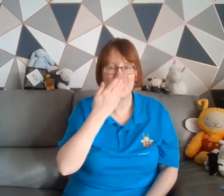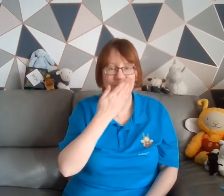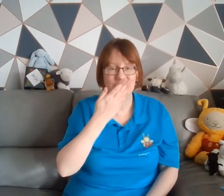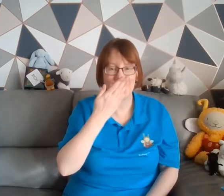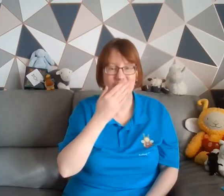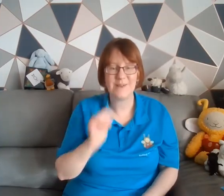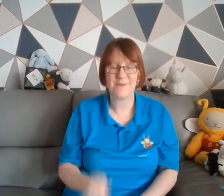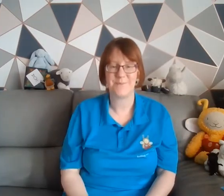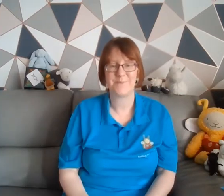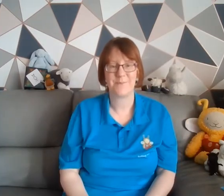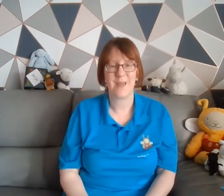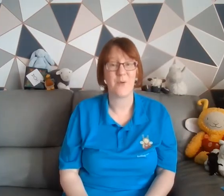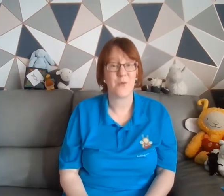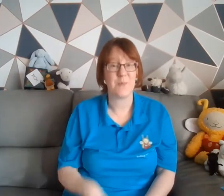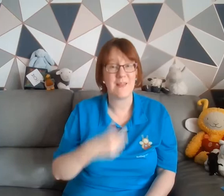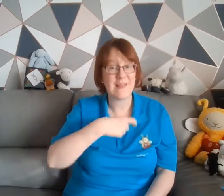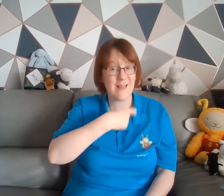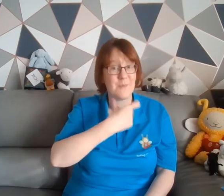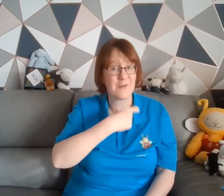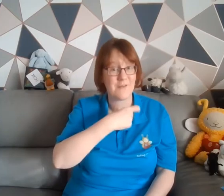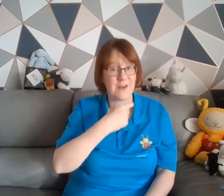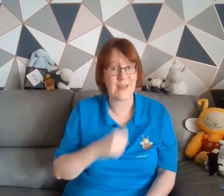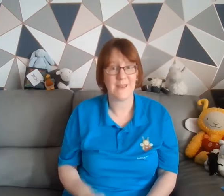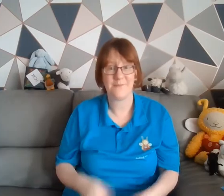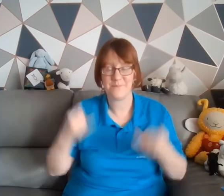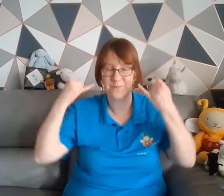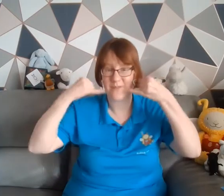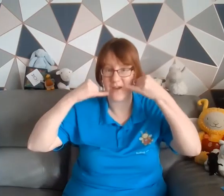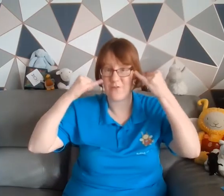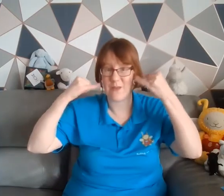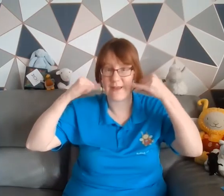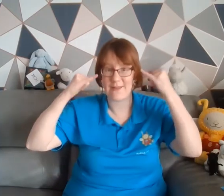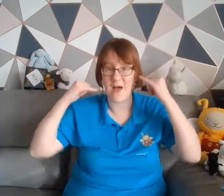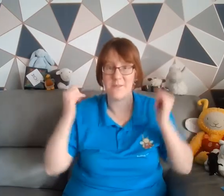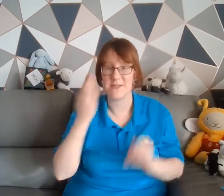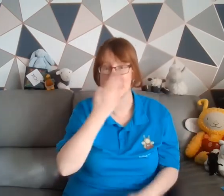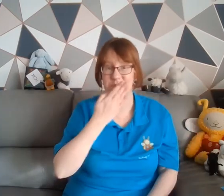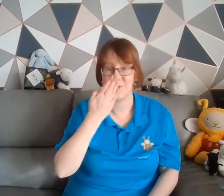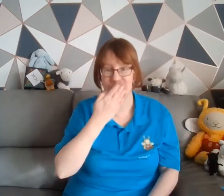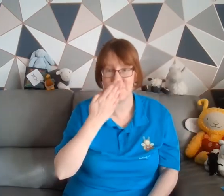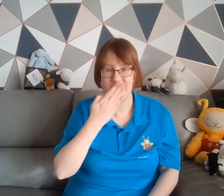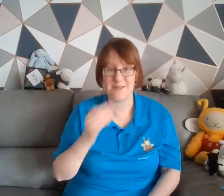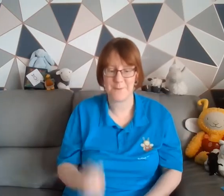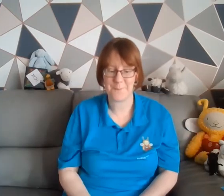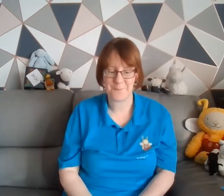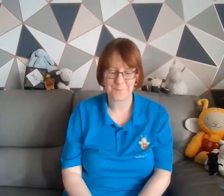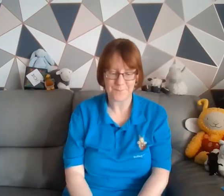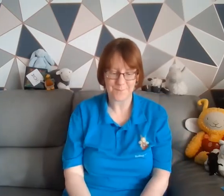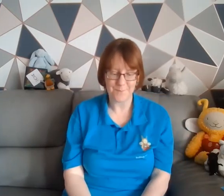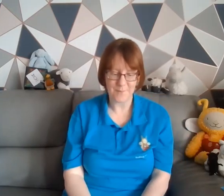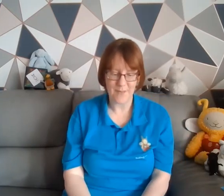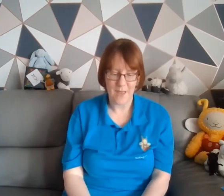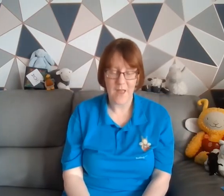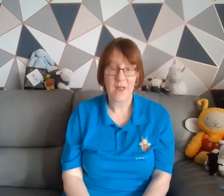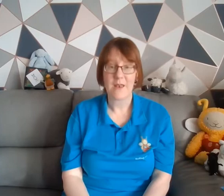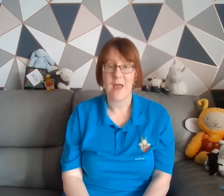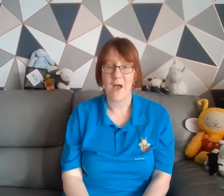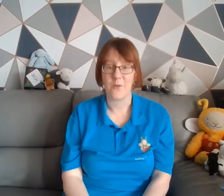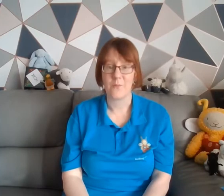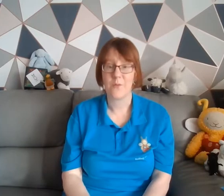school. It would be a little bit funny if we had lambs in school, wouldn't it? Now,